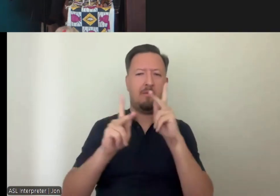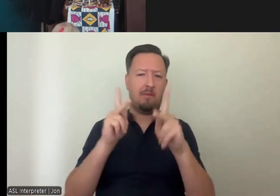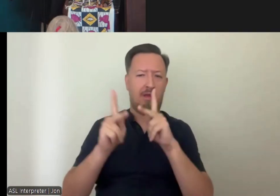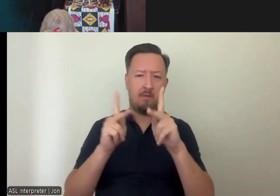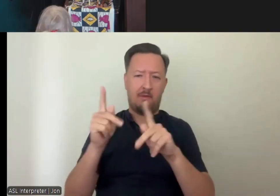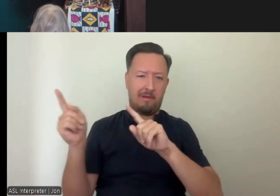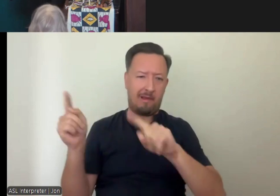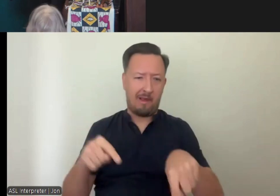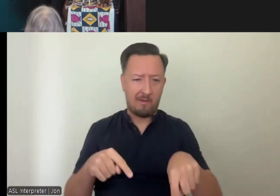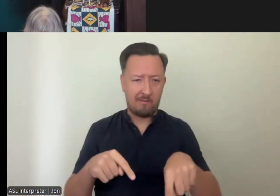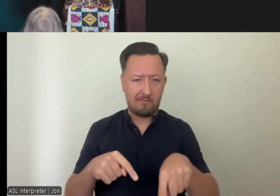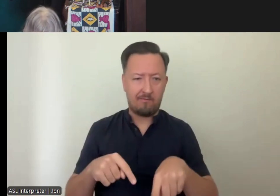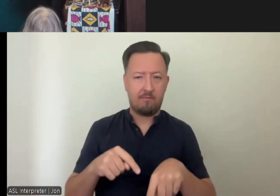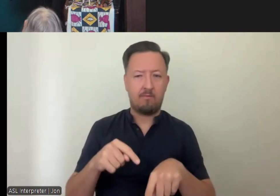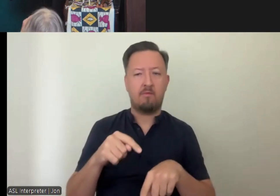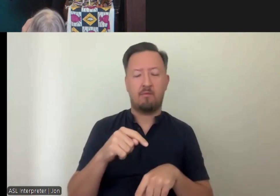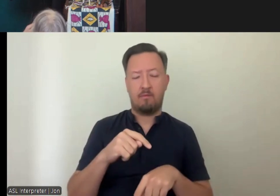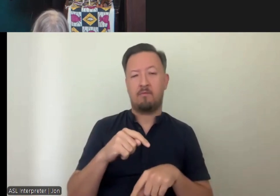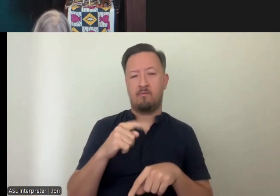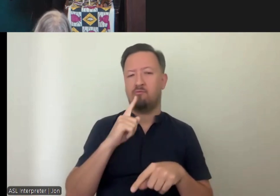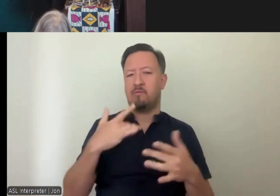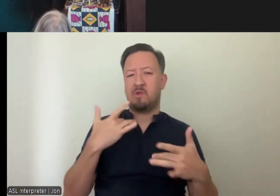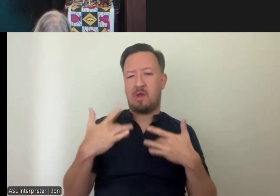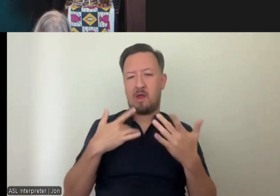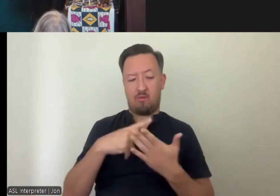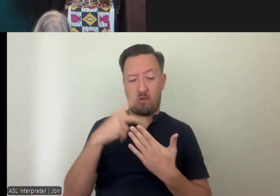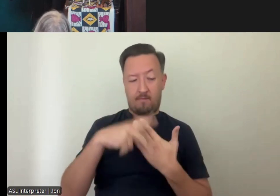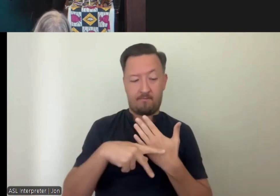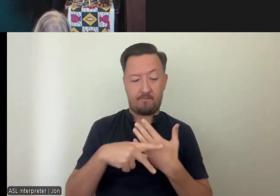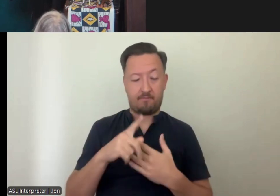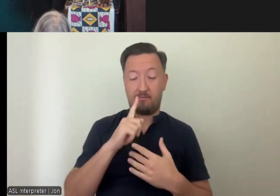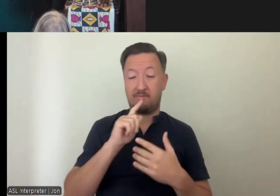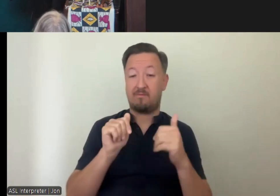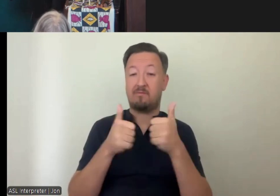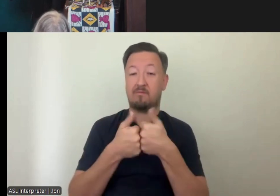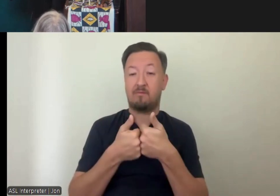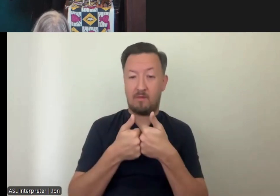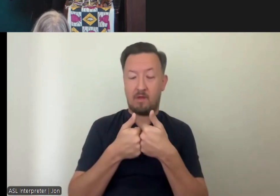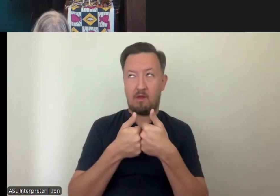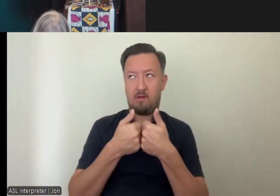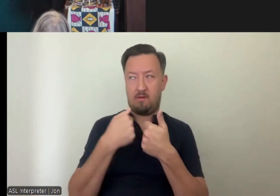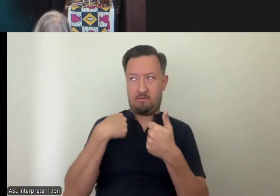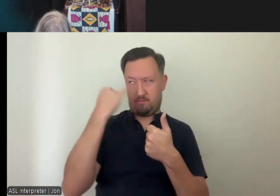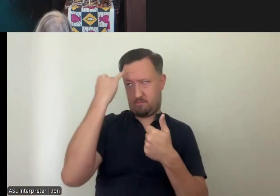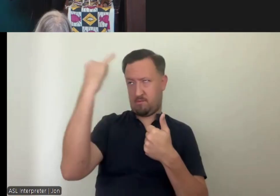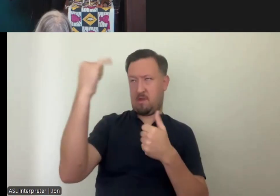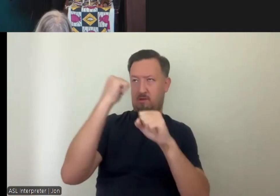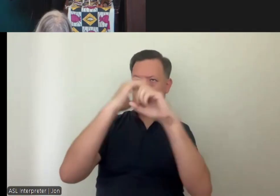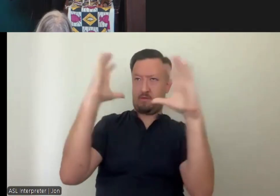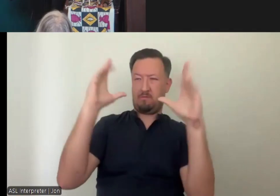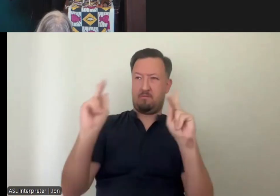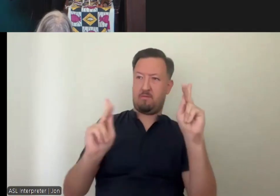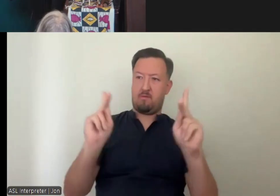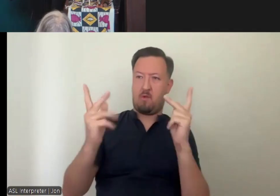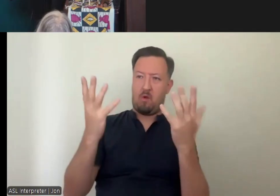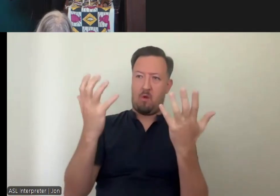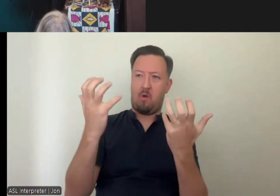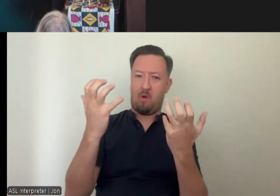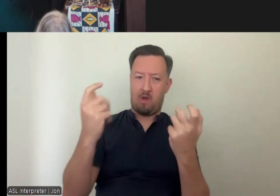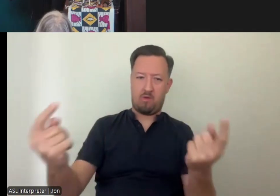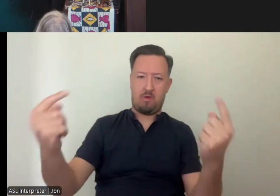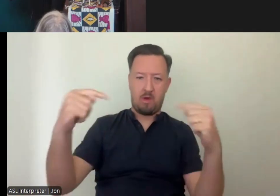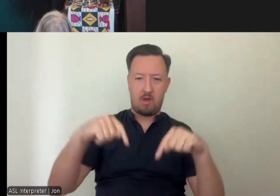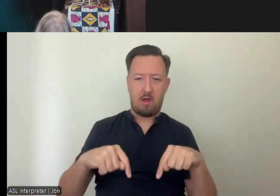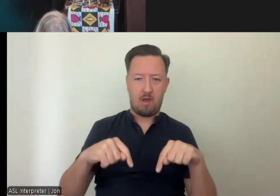really exciting program. It was really difficult to imagine for me that people would want to come out on, an